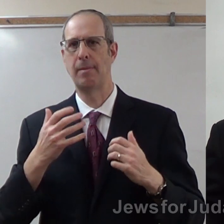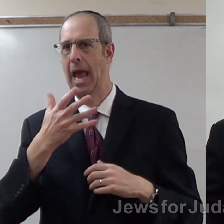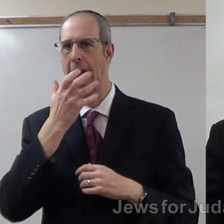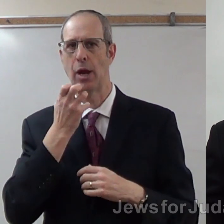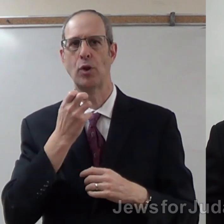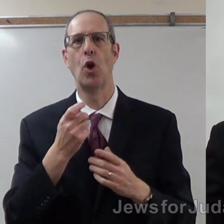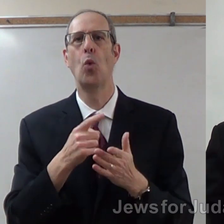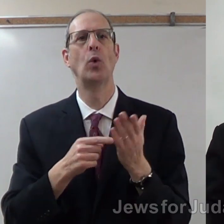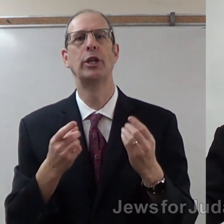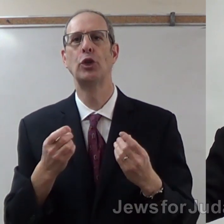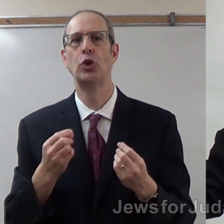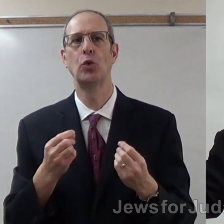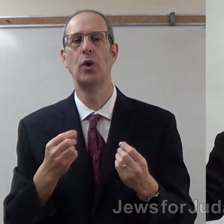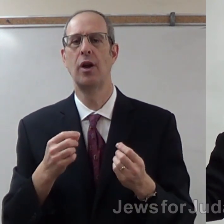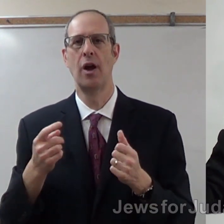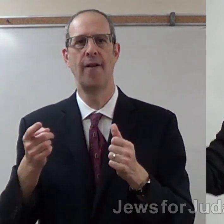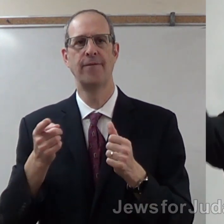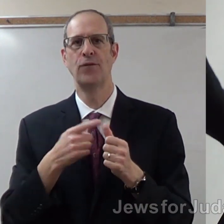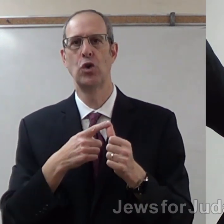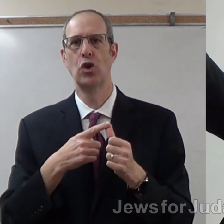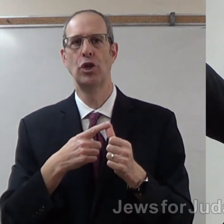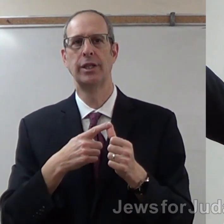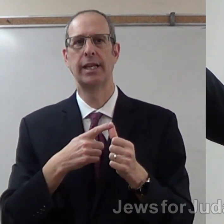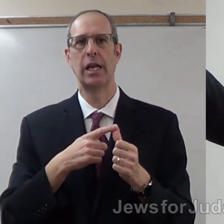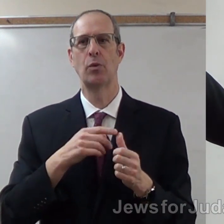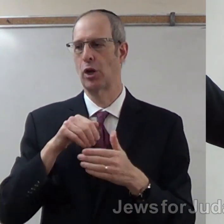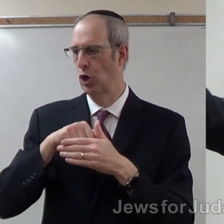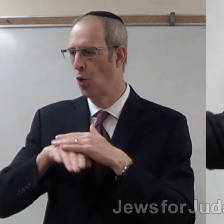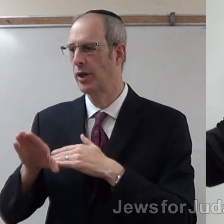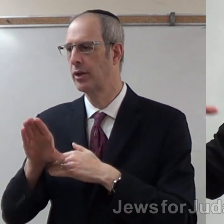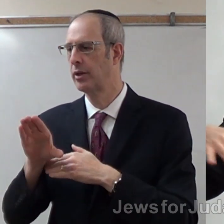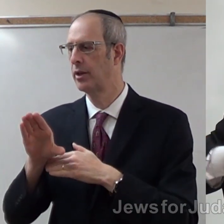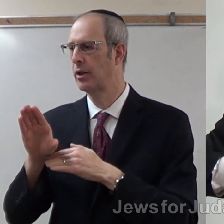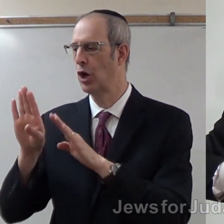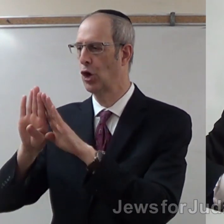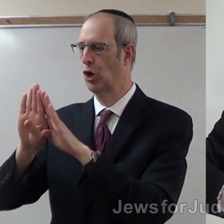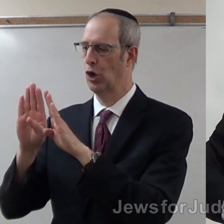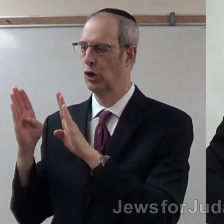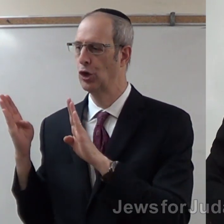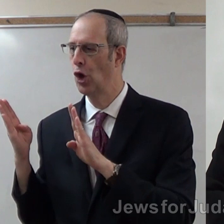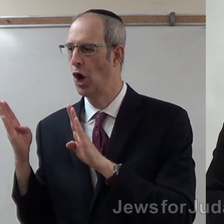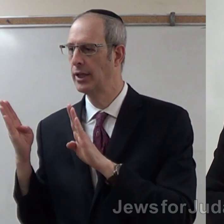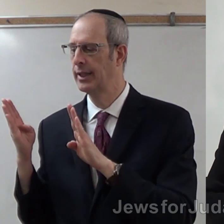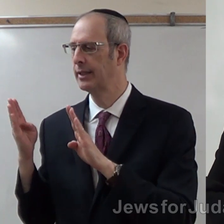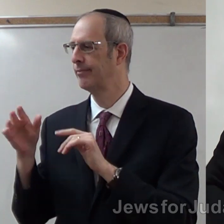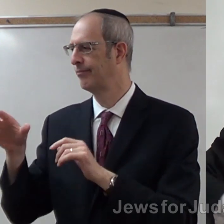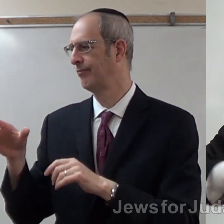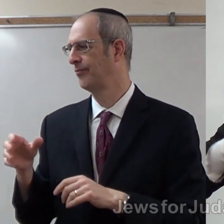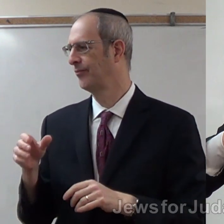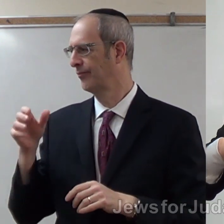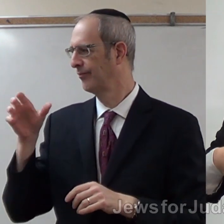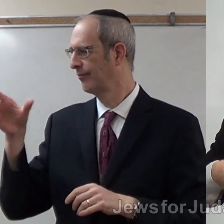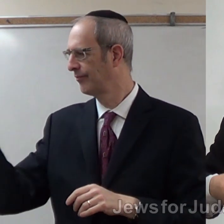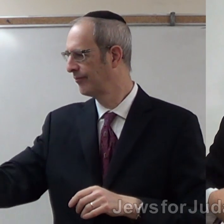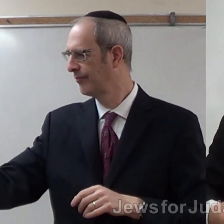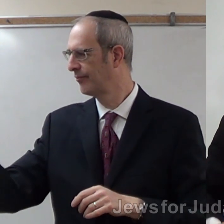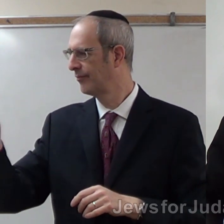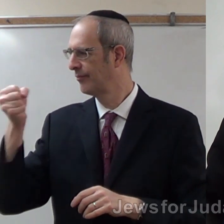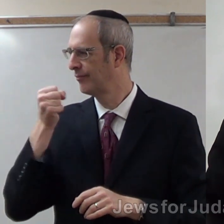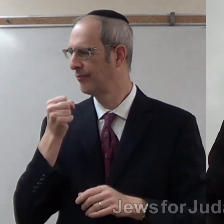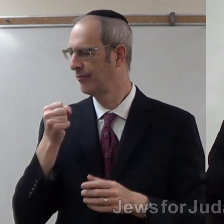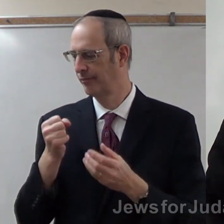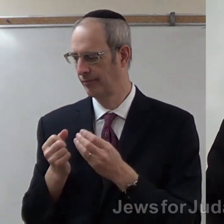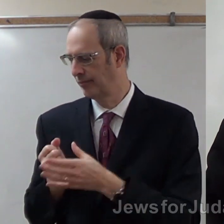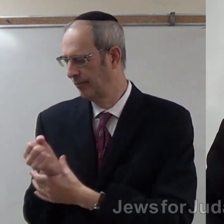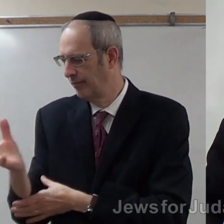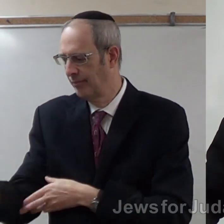he do? He would first go to the closet and he would get this special coat and he would put it